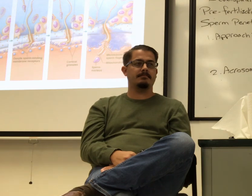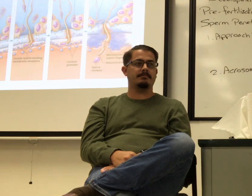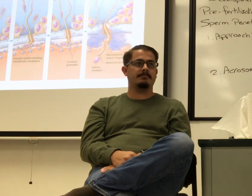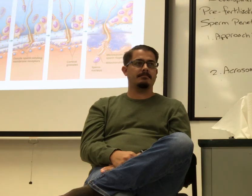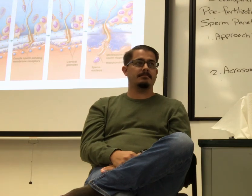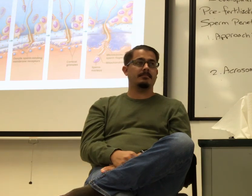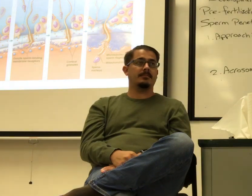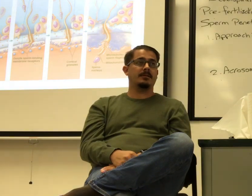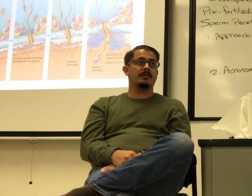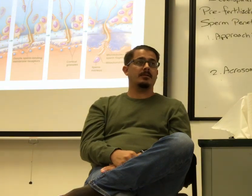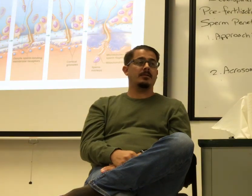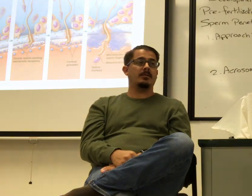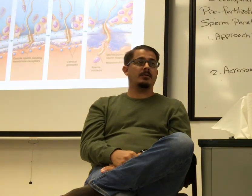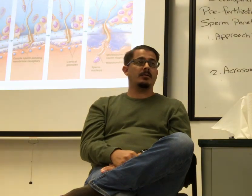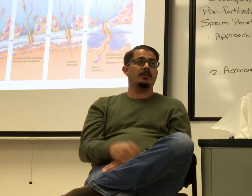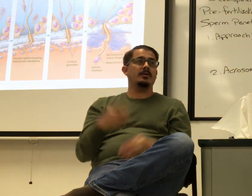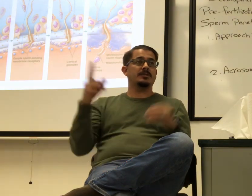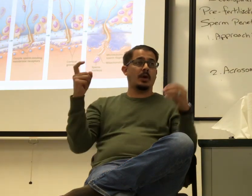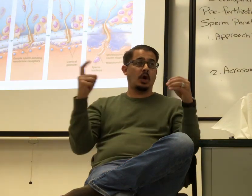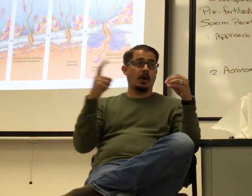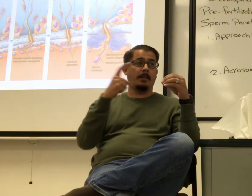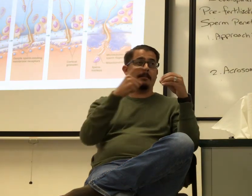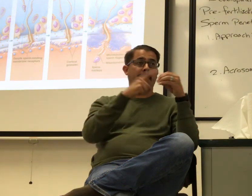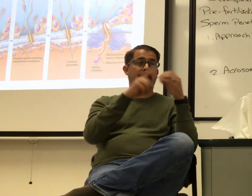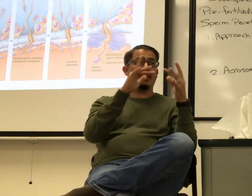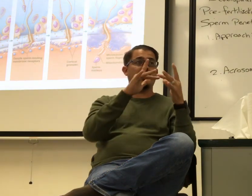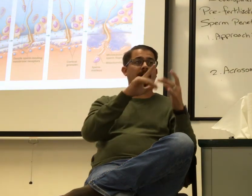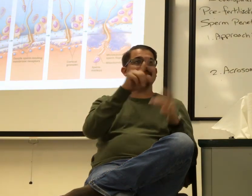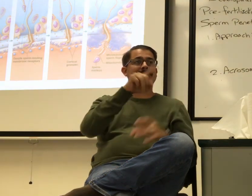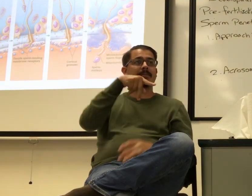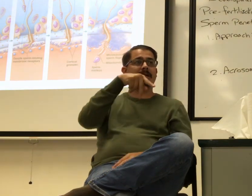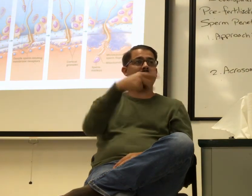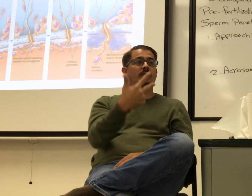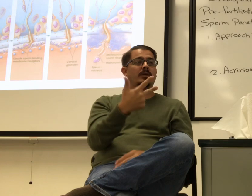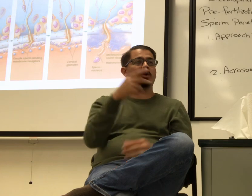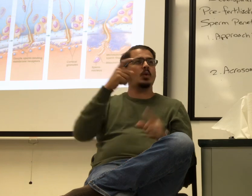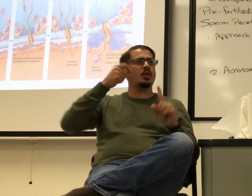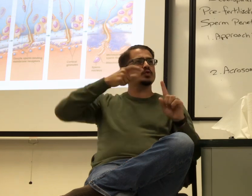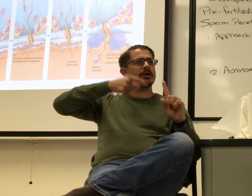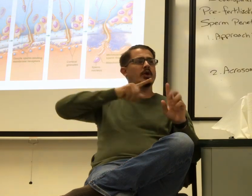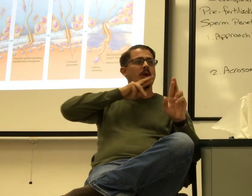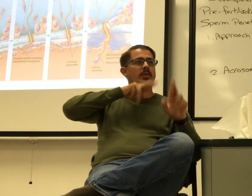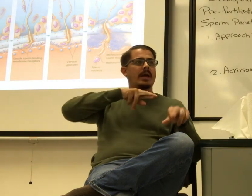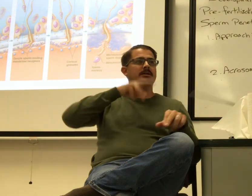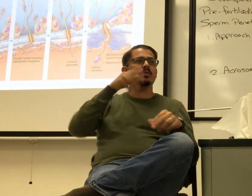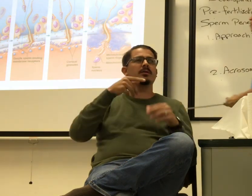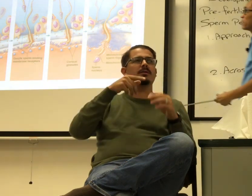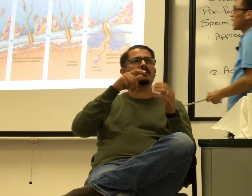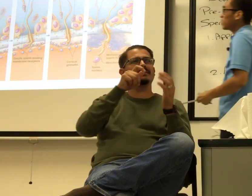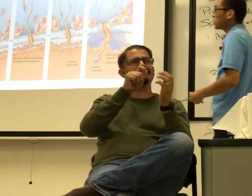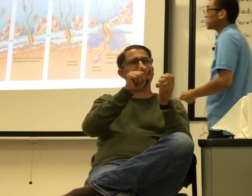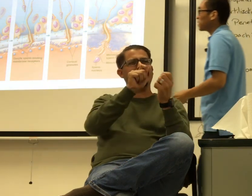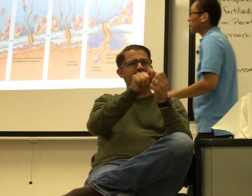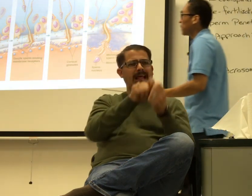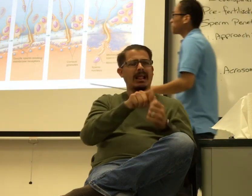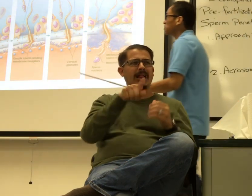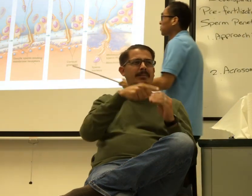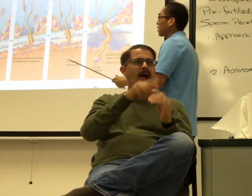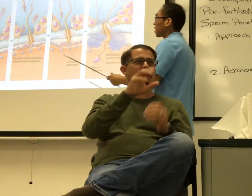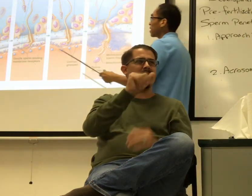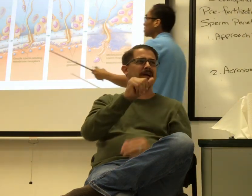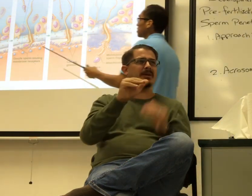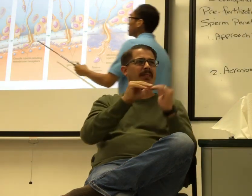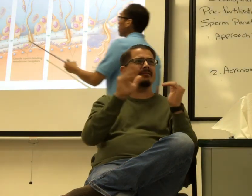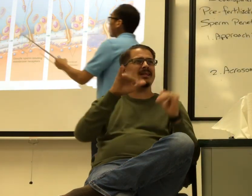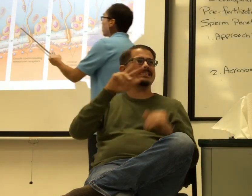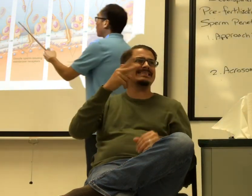So a sperm contacted ZP3, it triggers a reaction. They give some details about calcium levels. Calcium is the second messenger